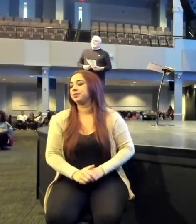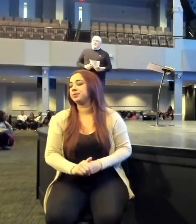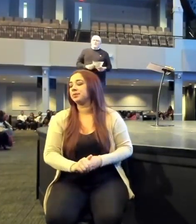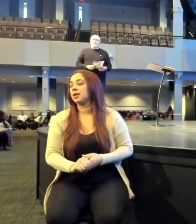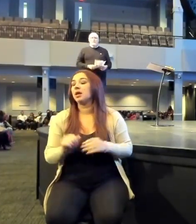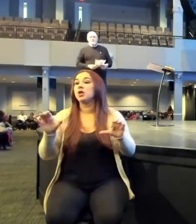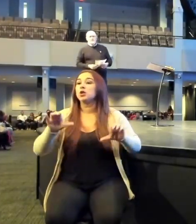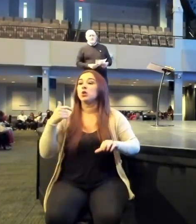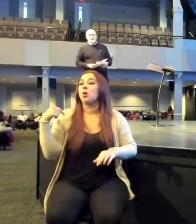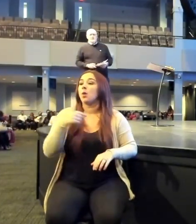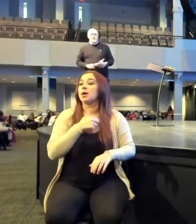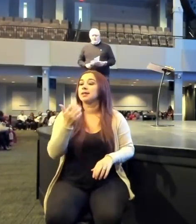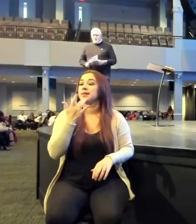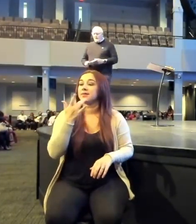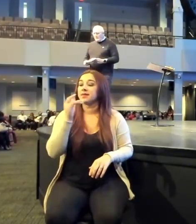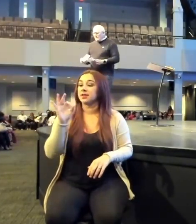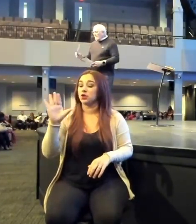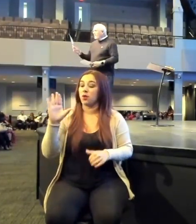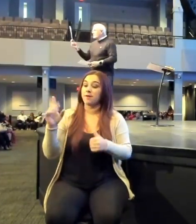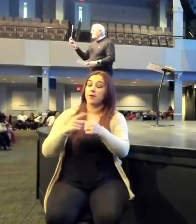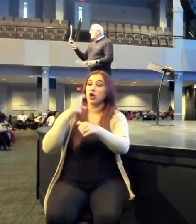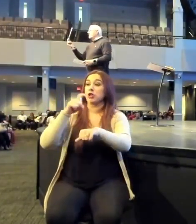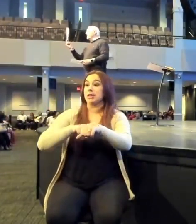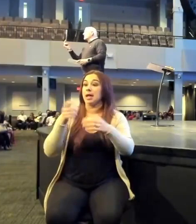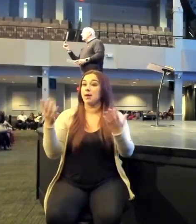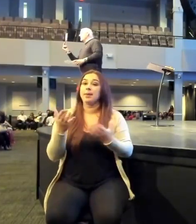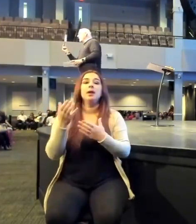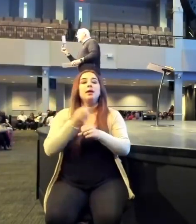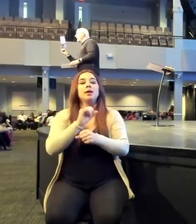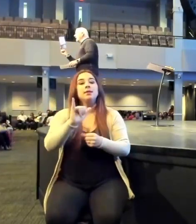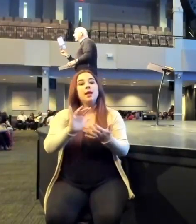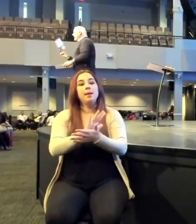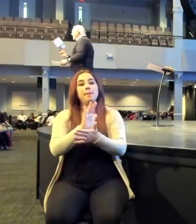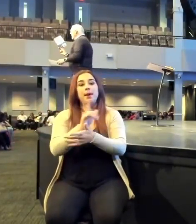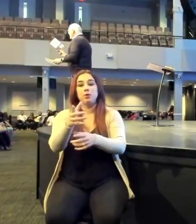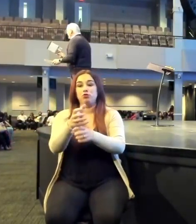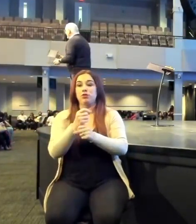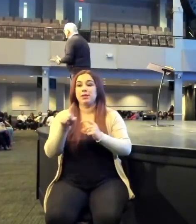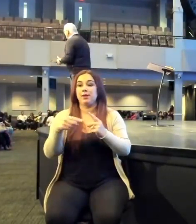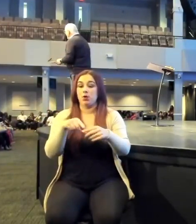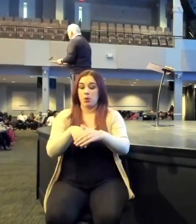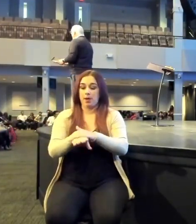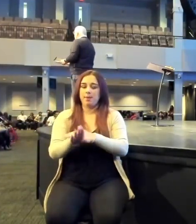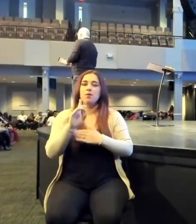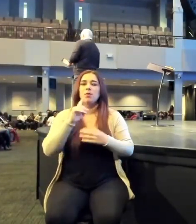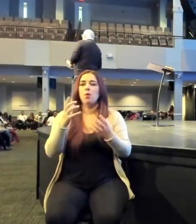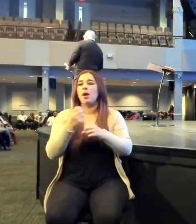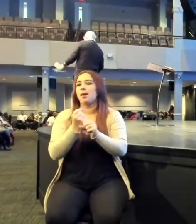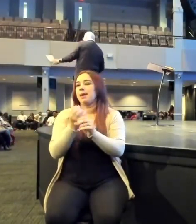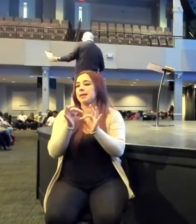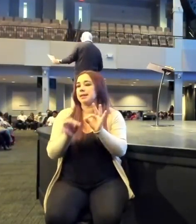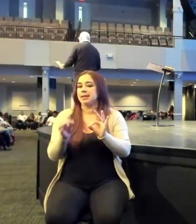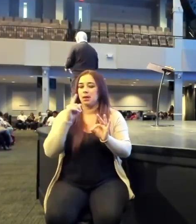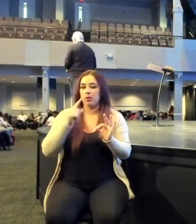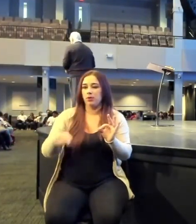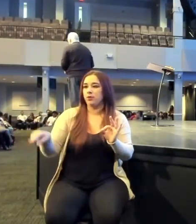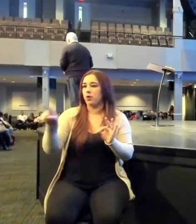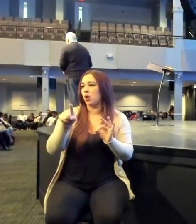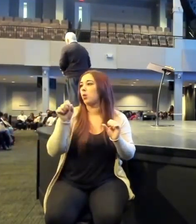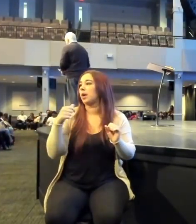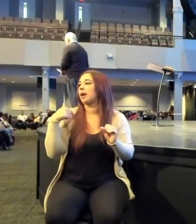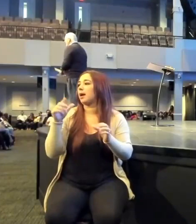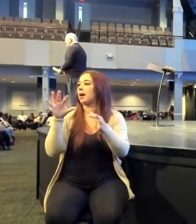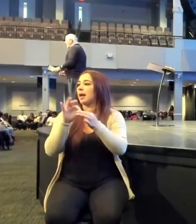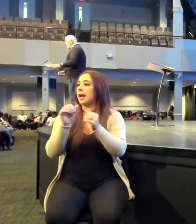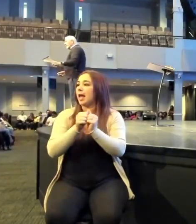Please do us a favor, if you will. If this is your first time, what you want to do is grab this bulletin you received on the way in. We want to make it as simple as possible for you so we can connect with you and